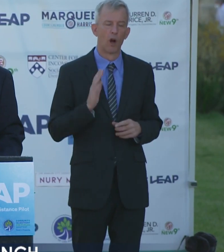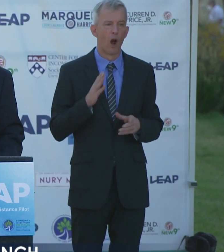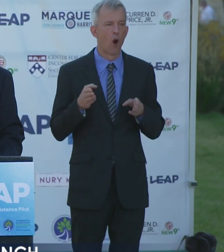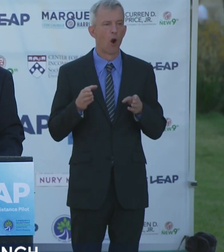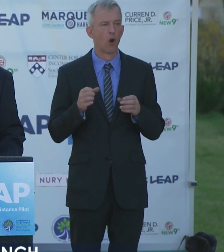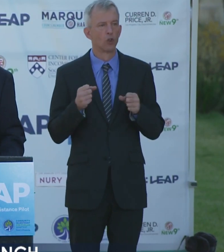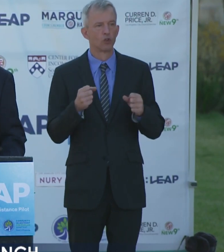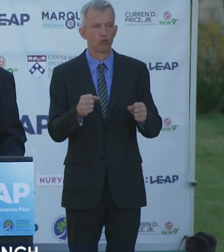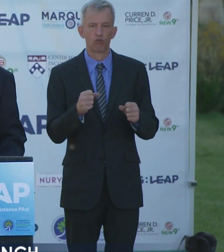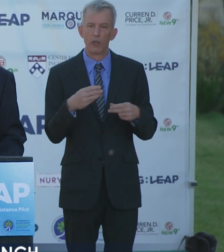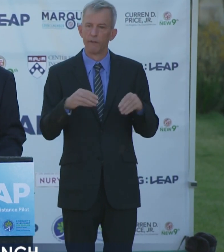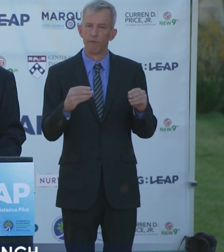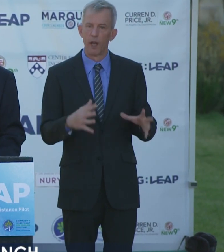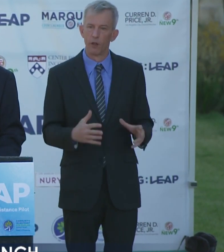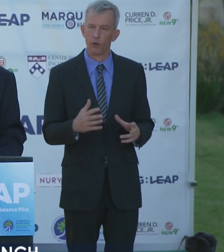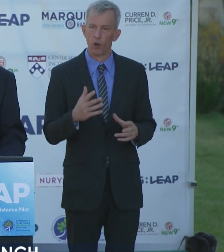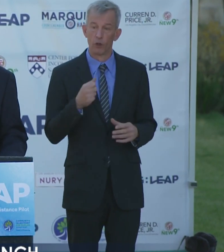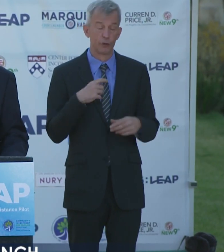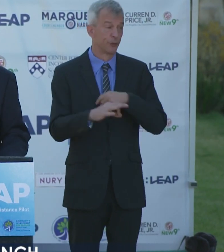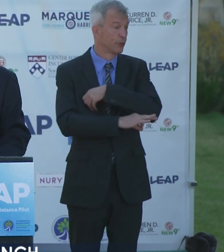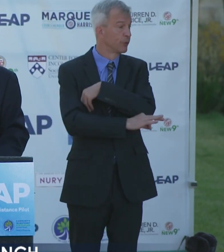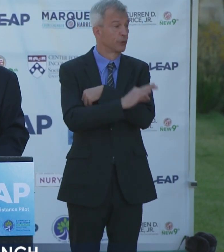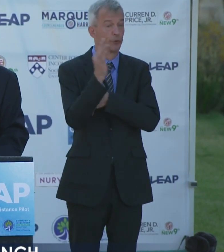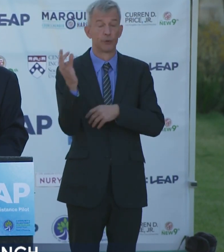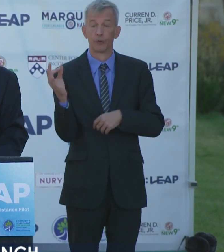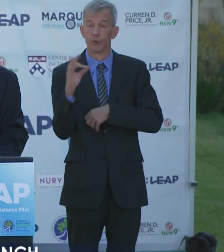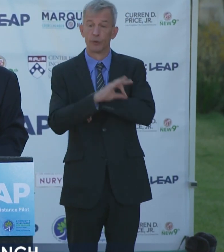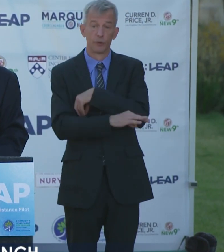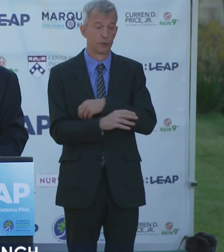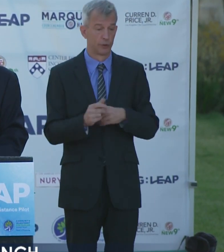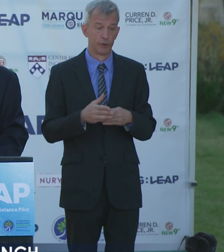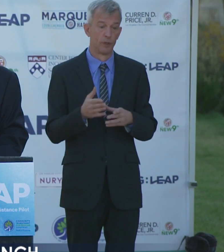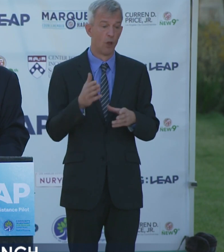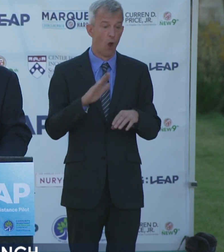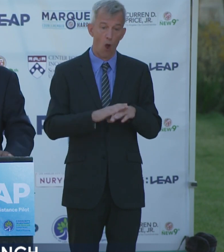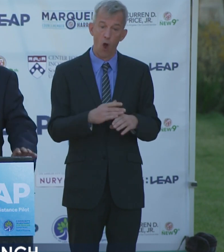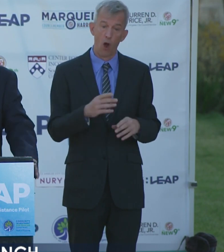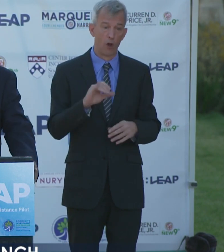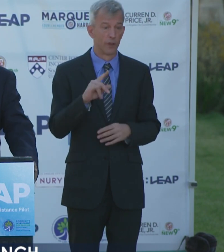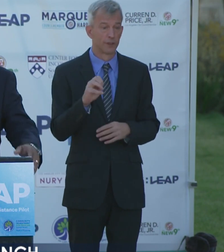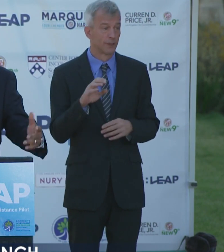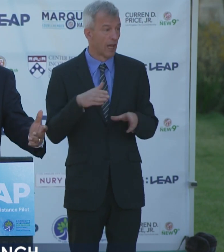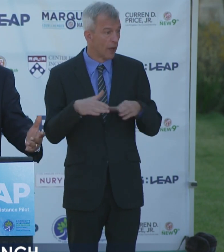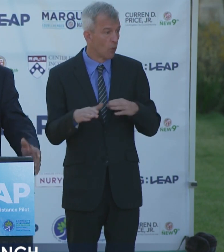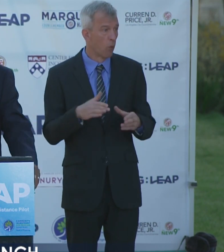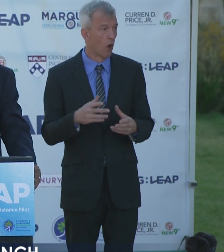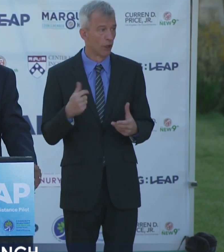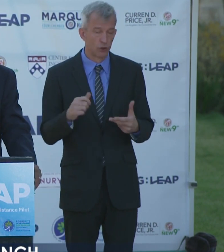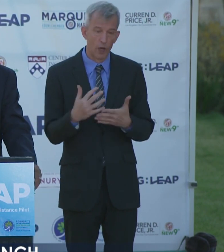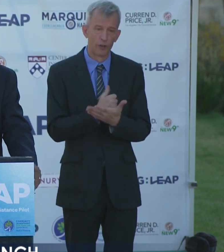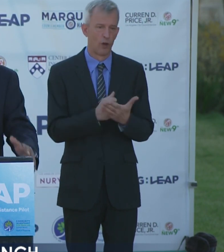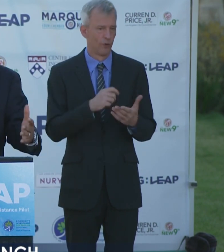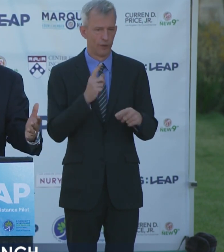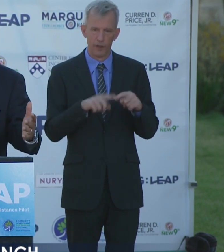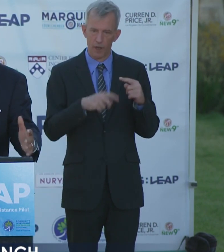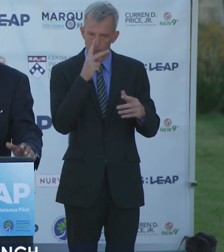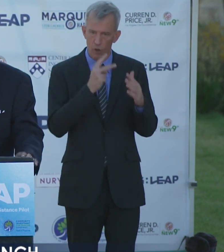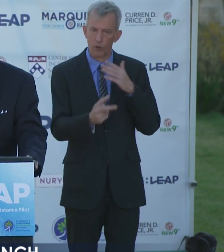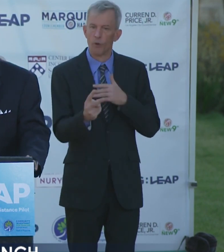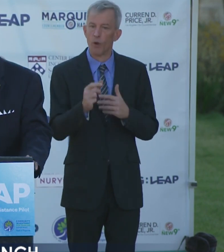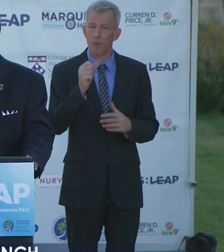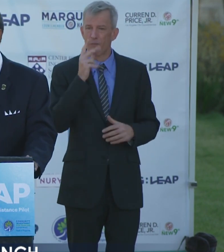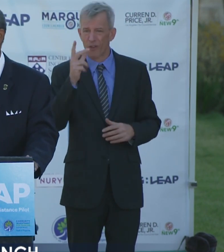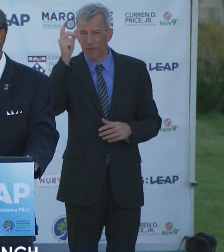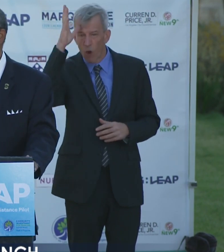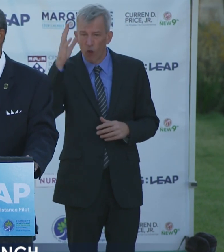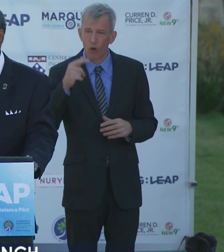from sunup to sundown with unpredictable earnings, to single mothers and fathers who are forced to work multiple jobs,